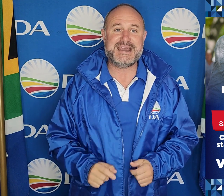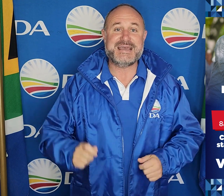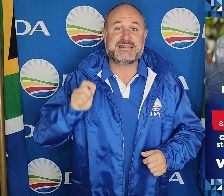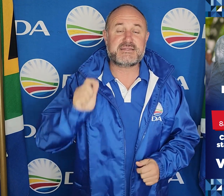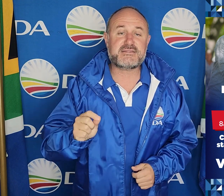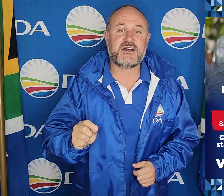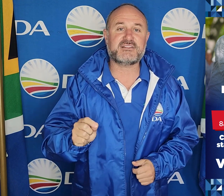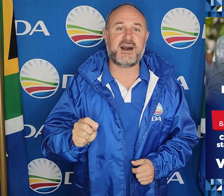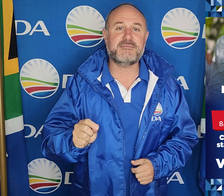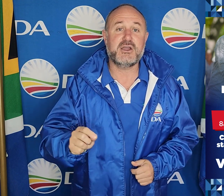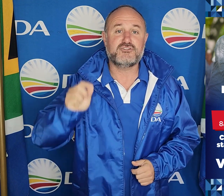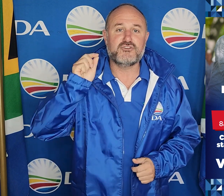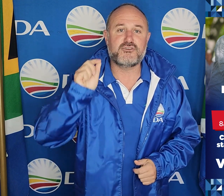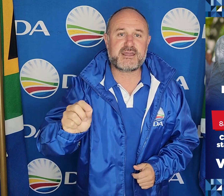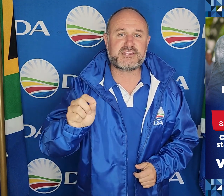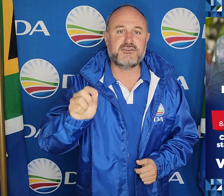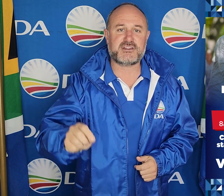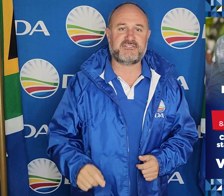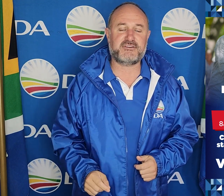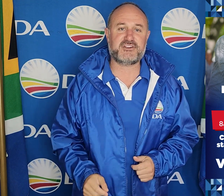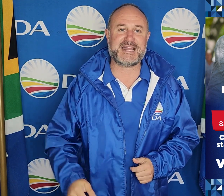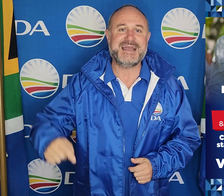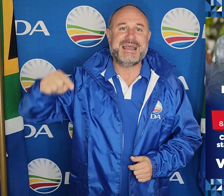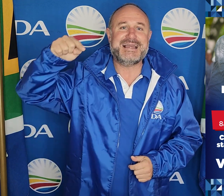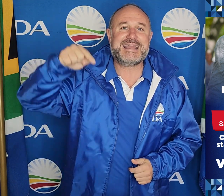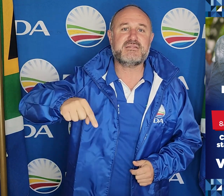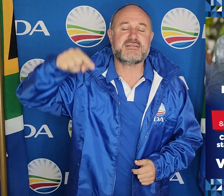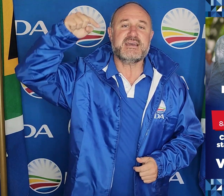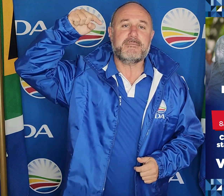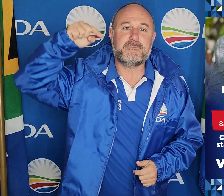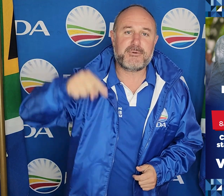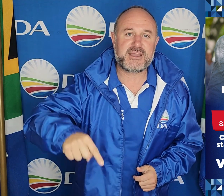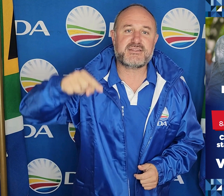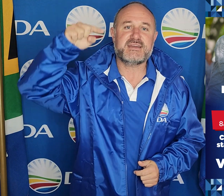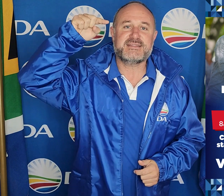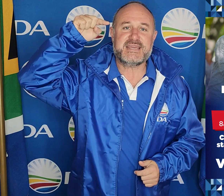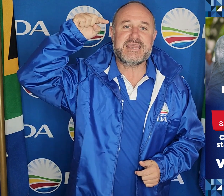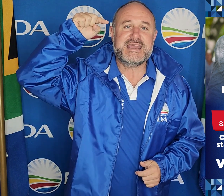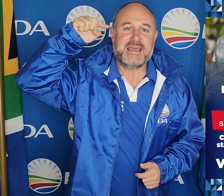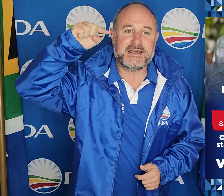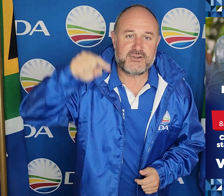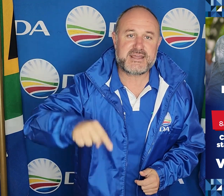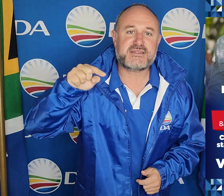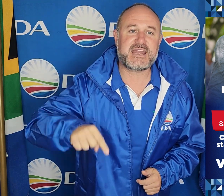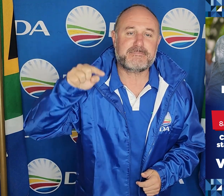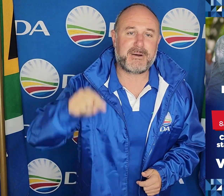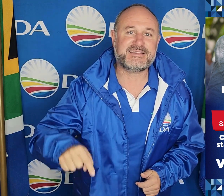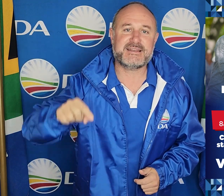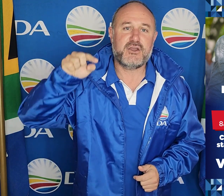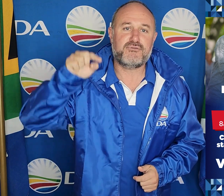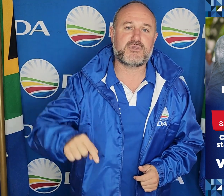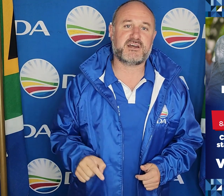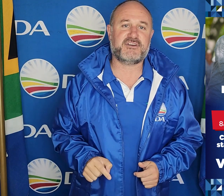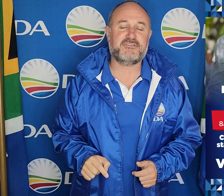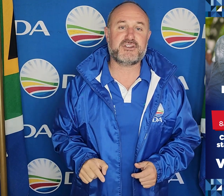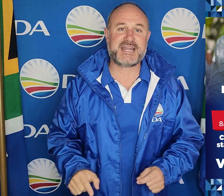This is our time to rescue South Africa. Let's press the reset button for South Africa